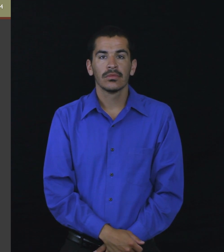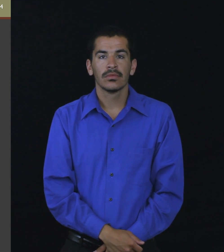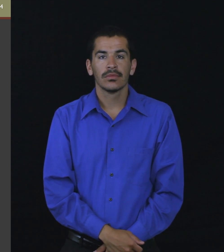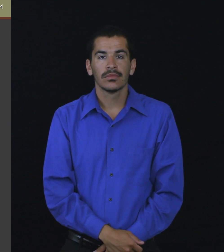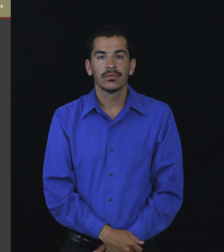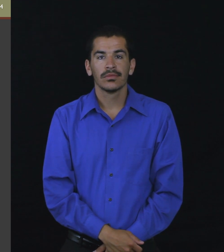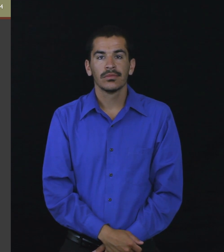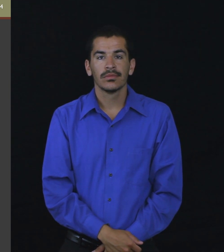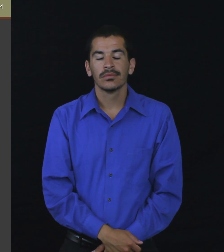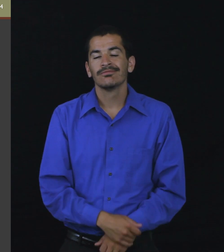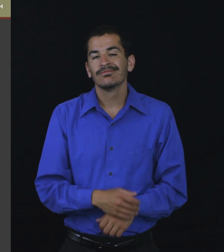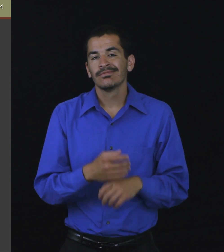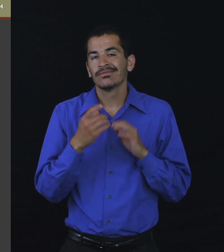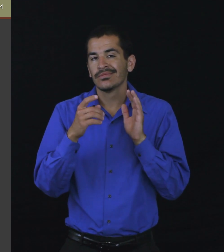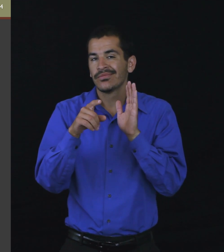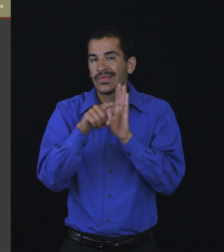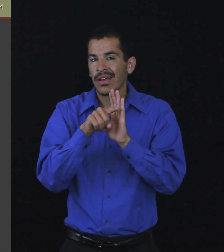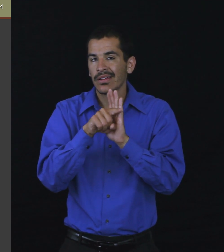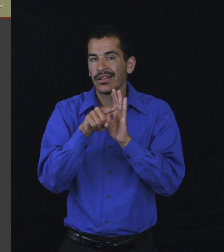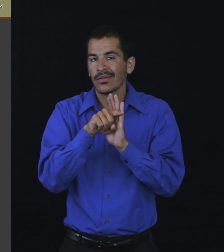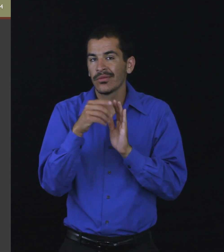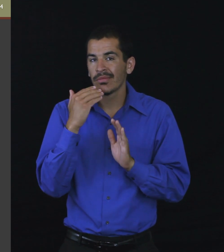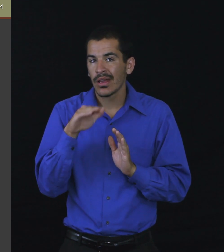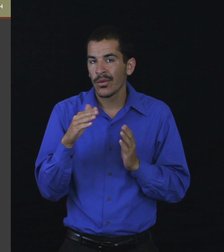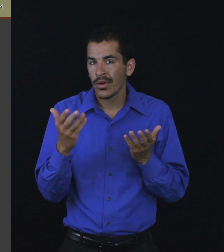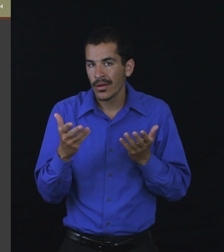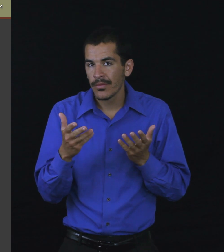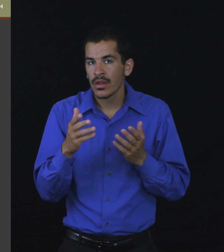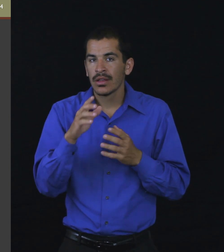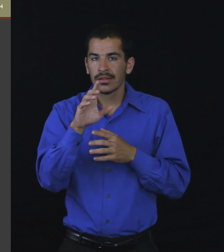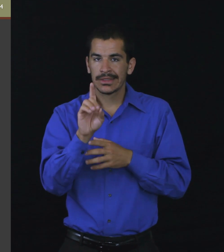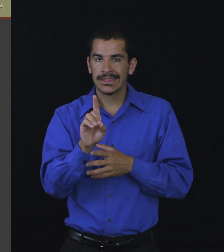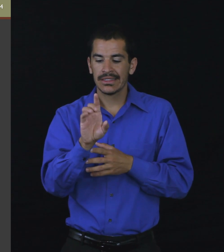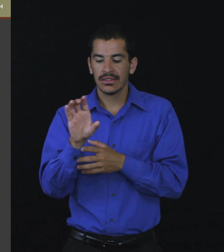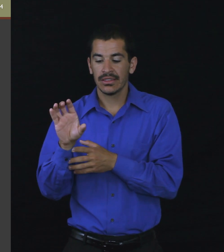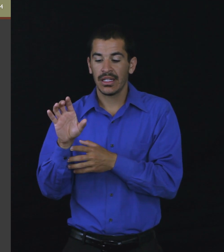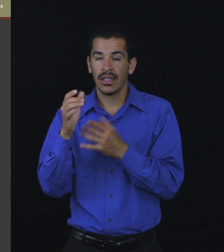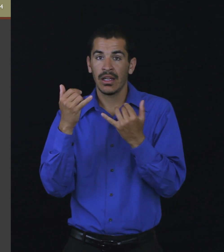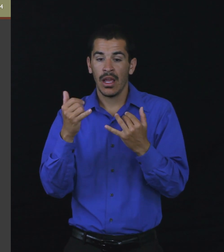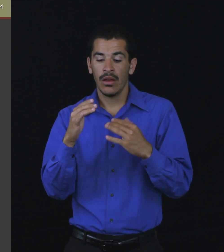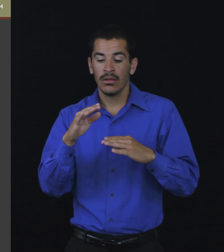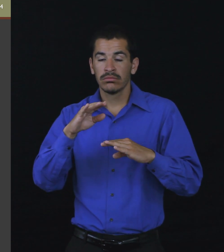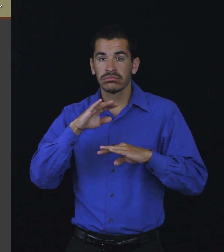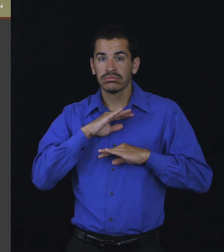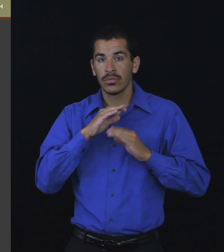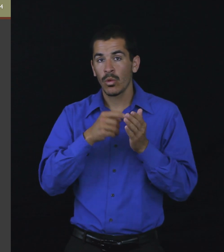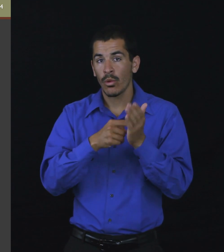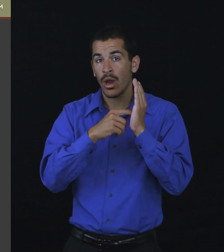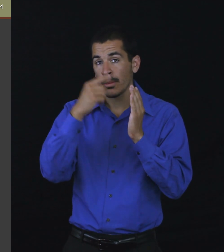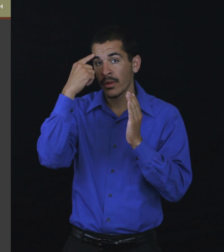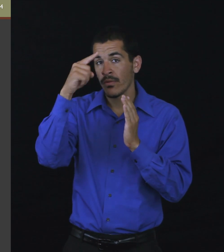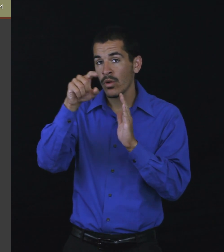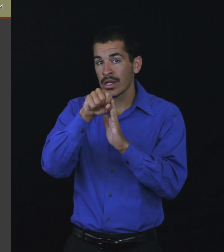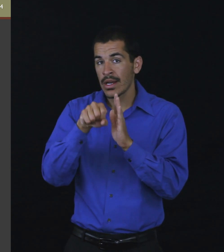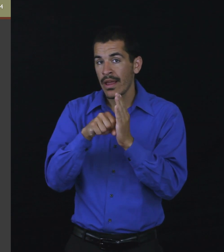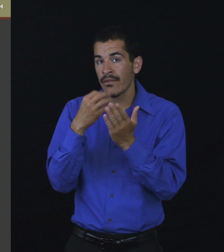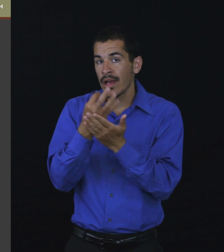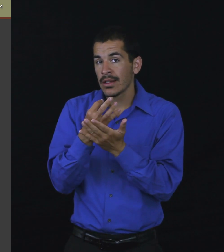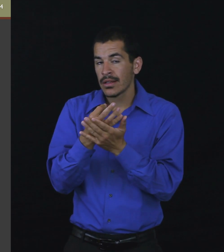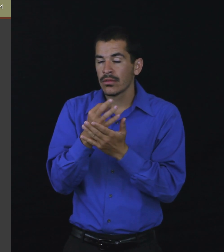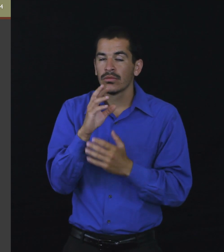A negative is that DCC does not currently meet the requirements for state funding.